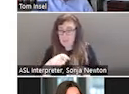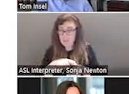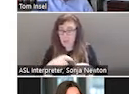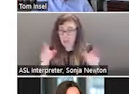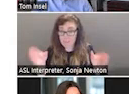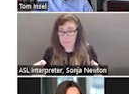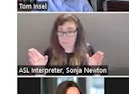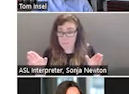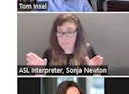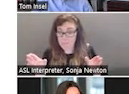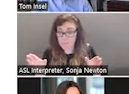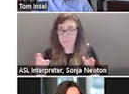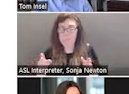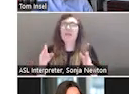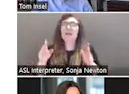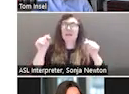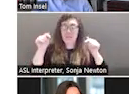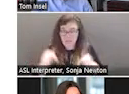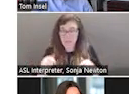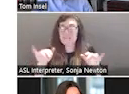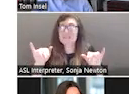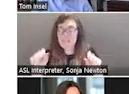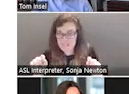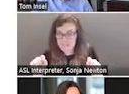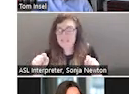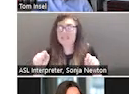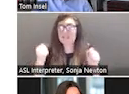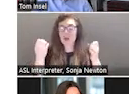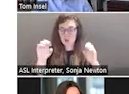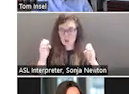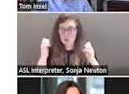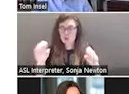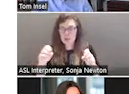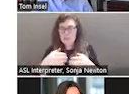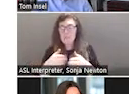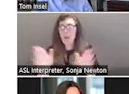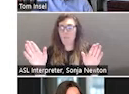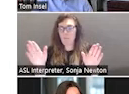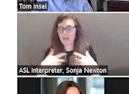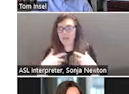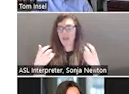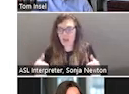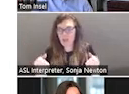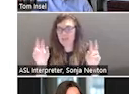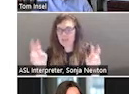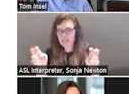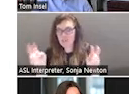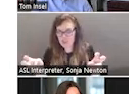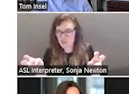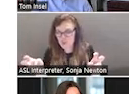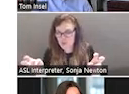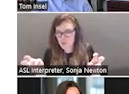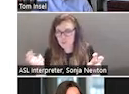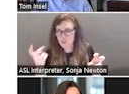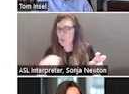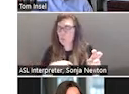an urgent national issue, public health issue. And we have not brought together